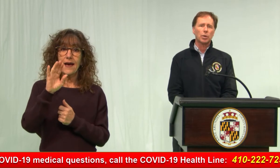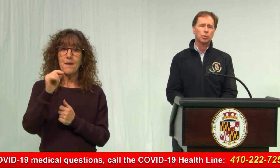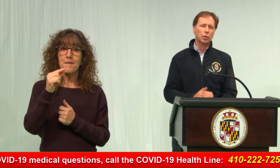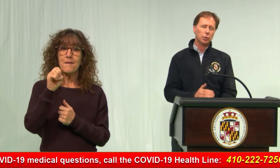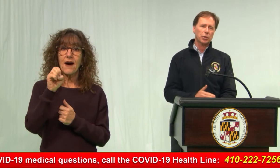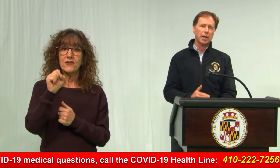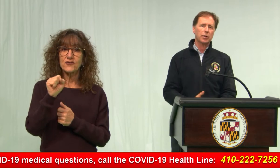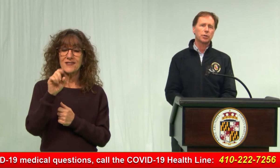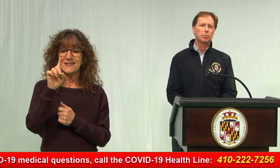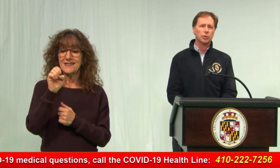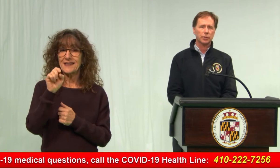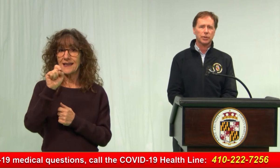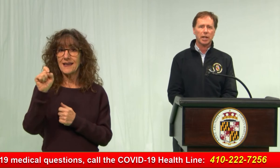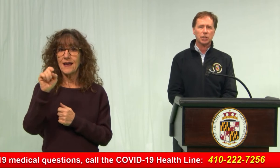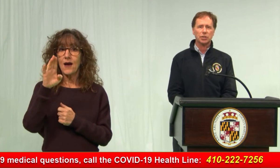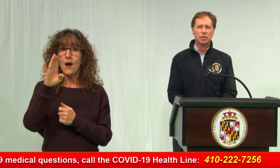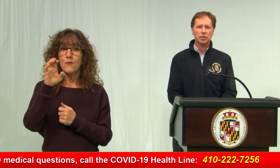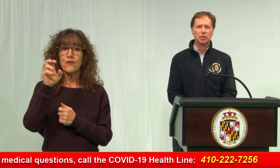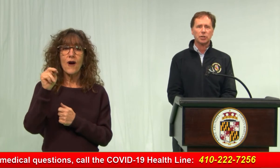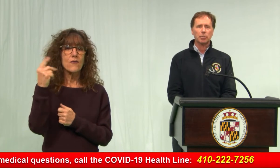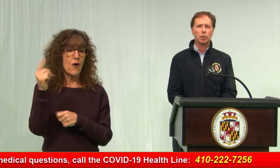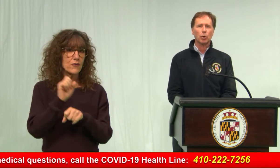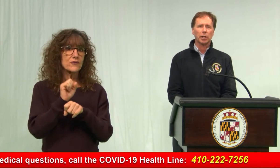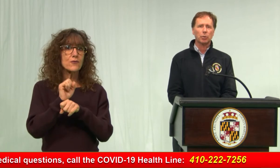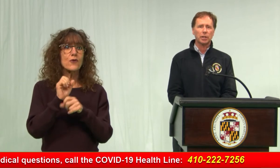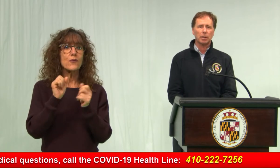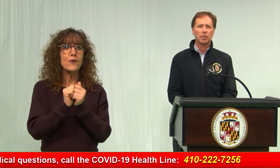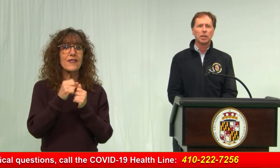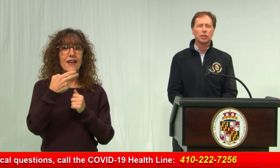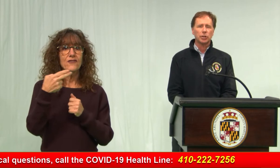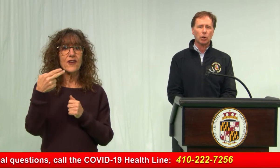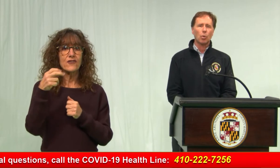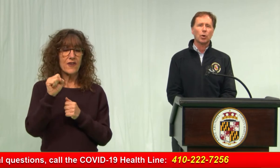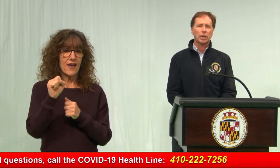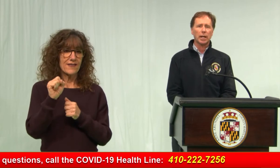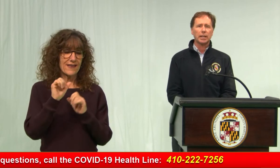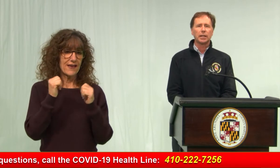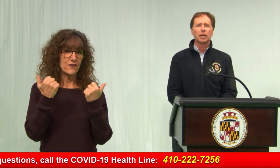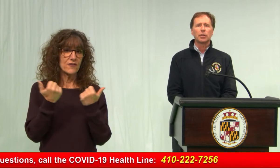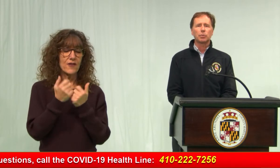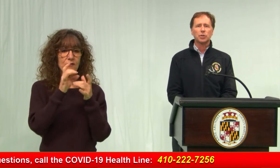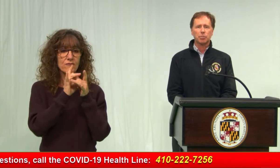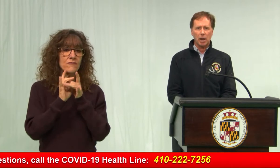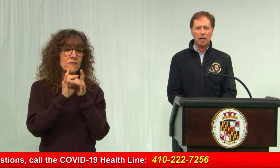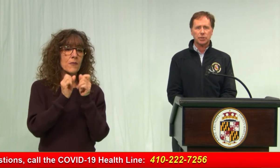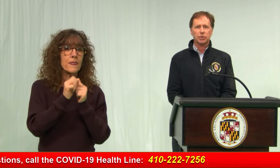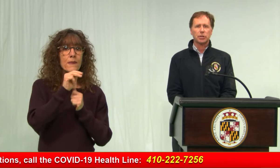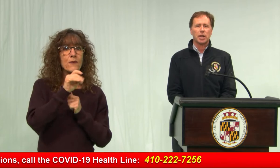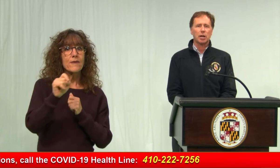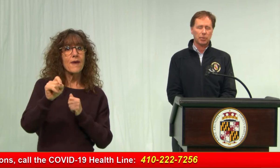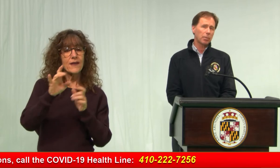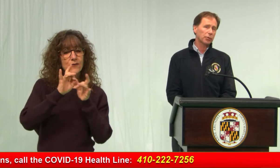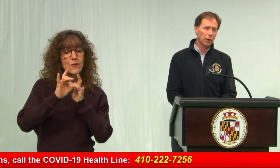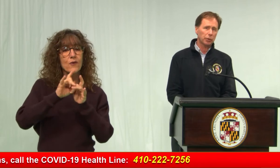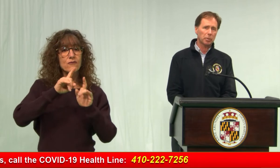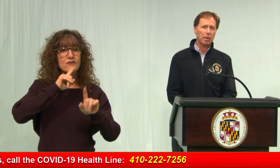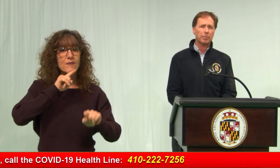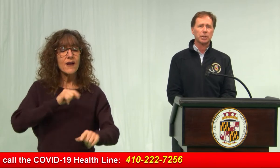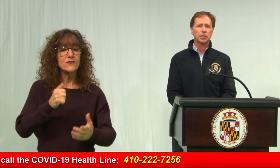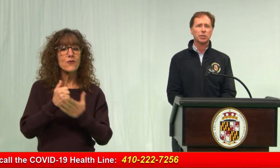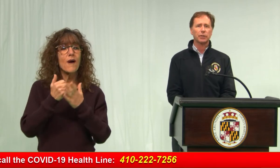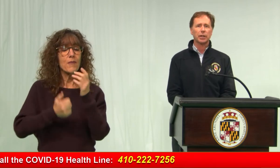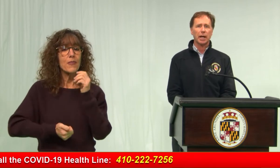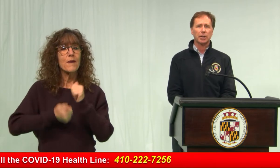who always works with the Health and Human Service agencies, is going to be working with him to coordinate the response to help the most